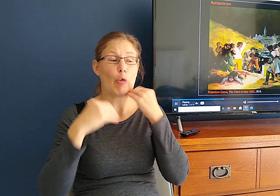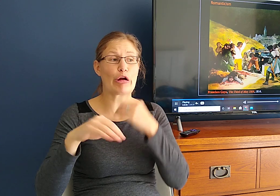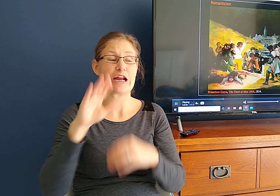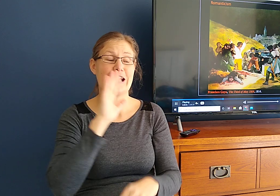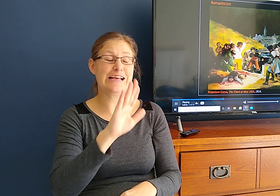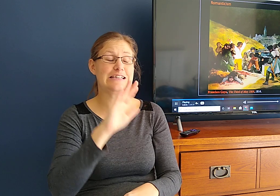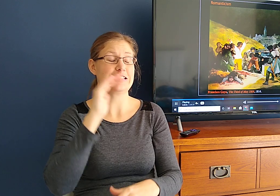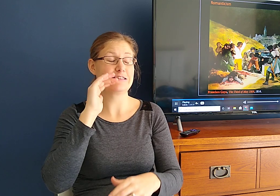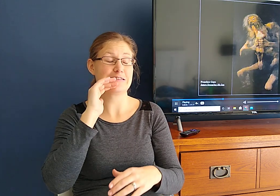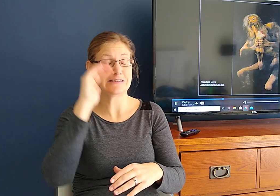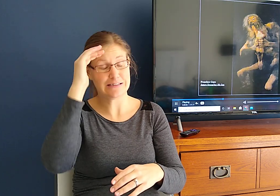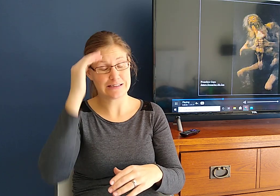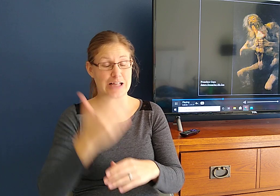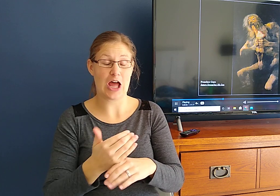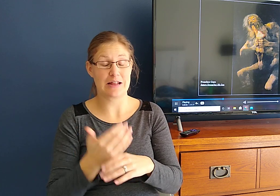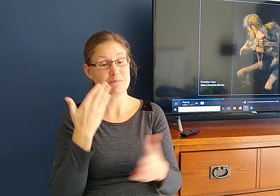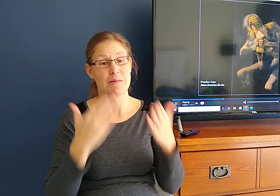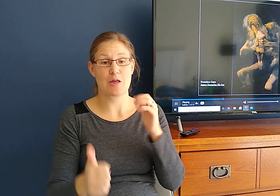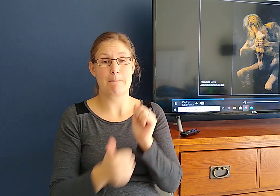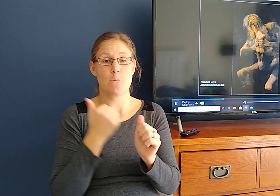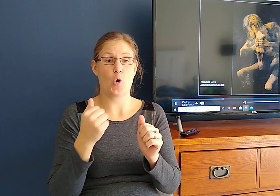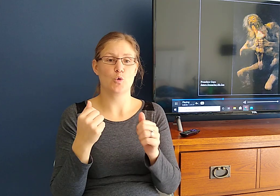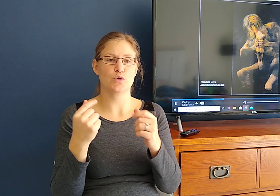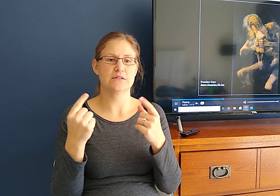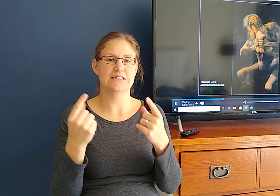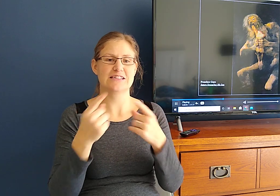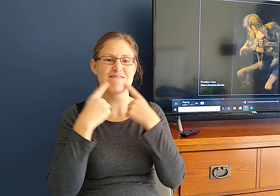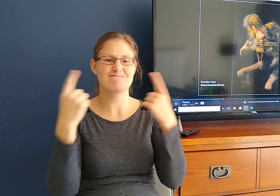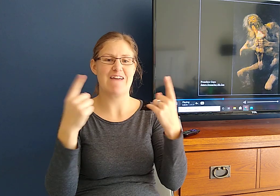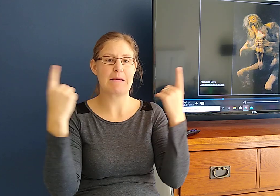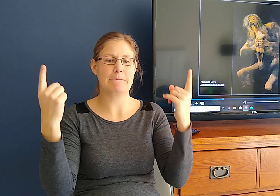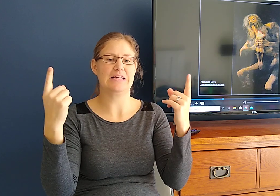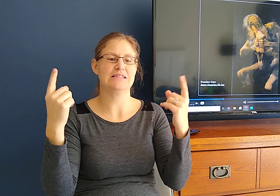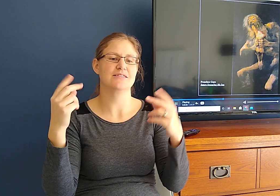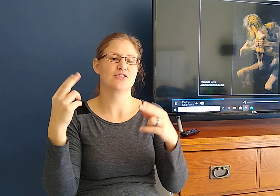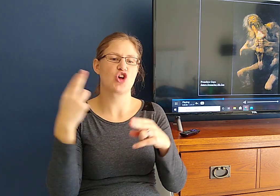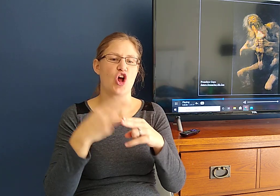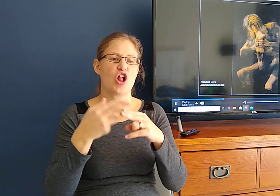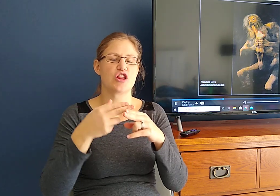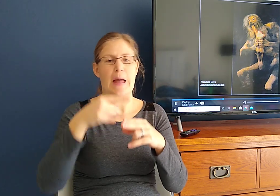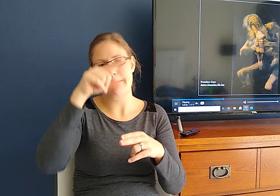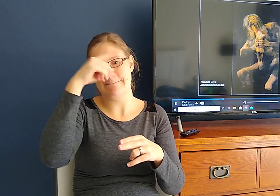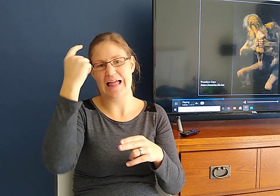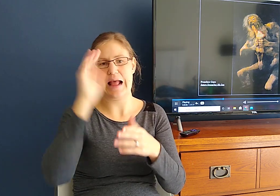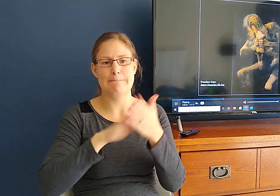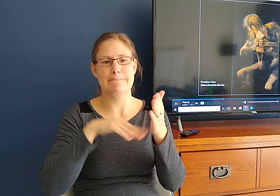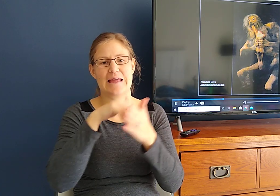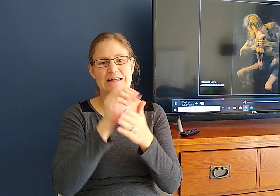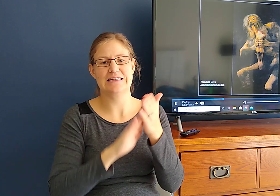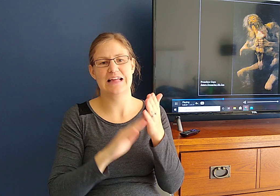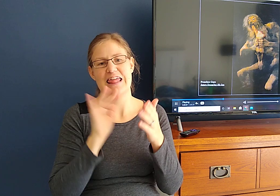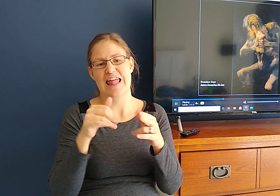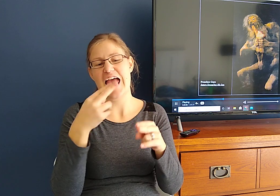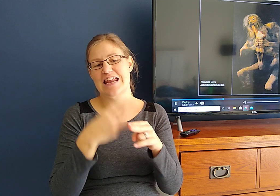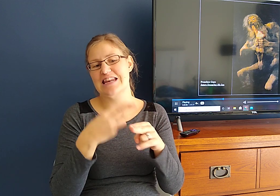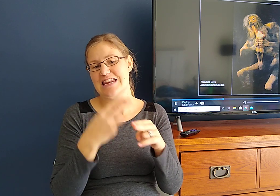most famous of his series called Black Paintings. That name, the Black Paintings,